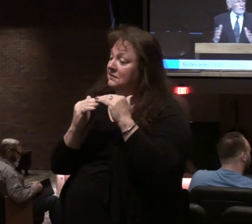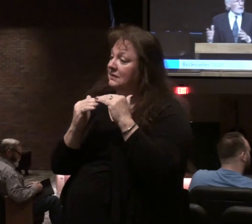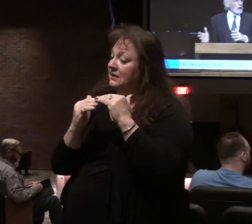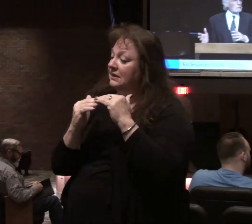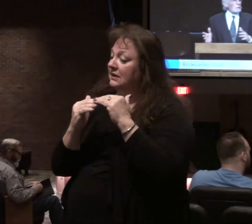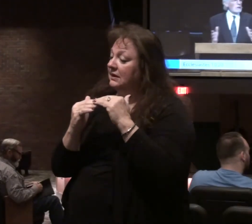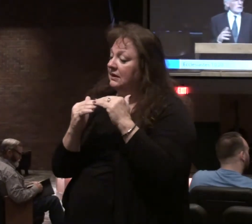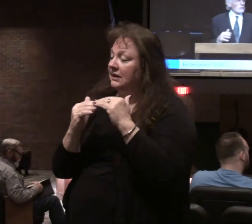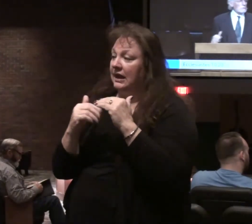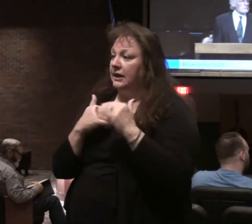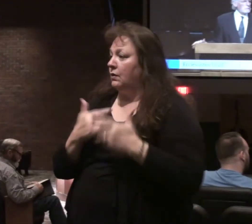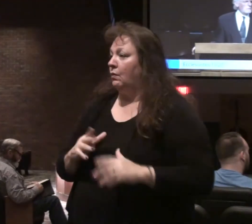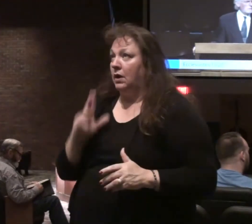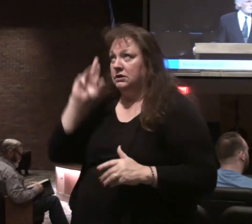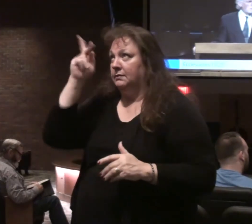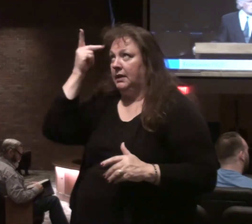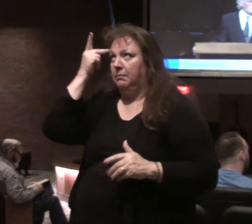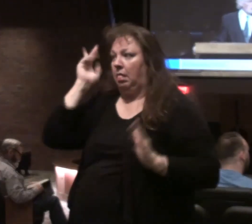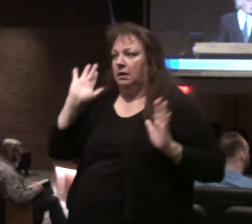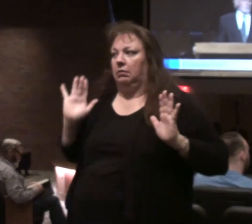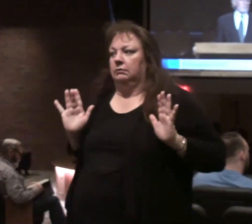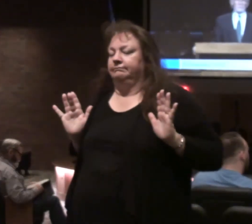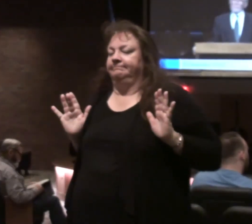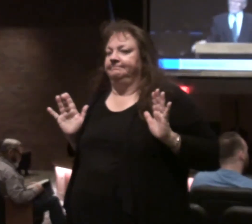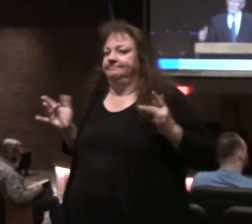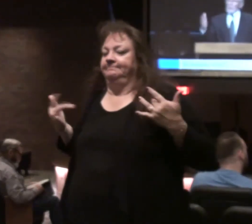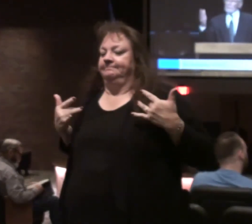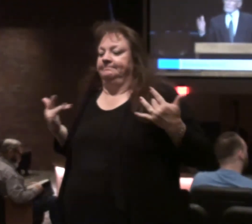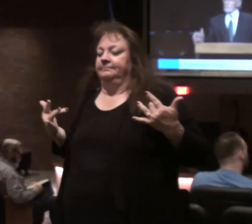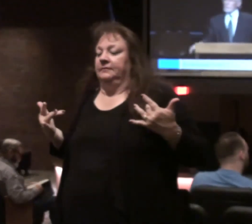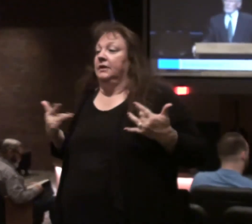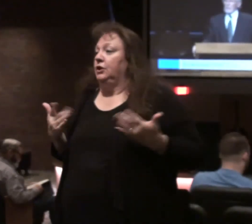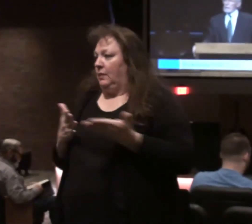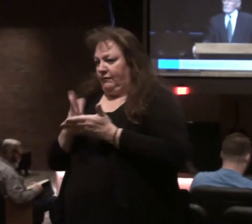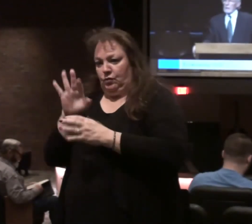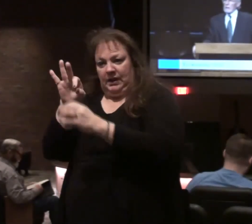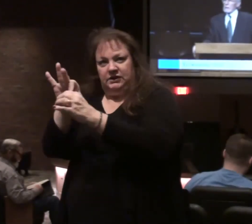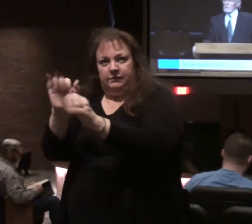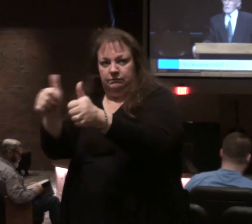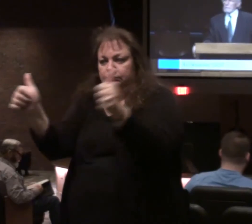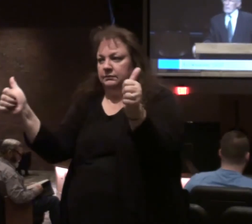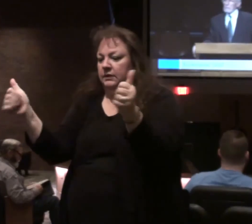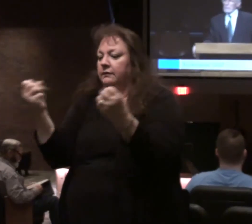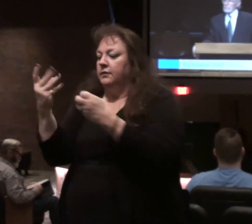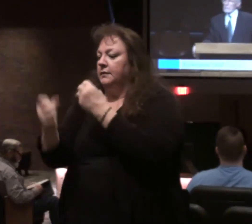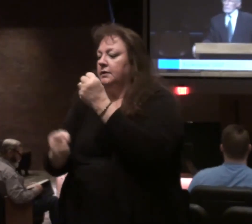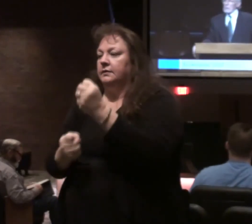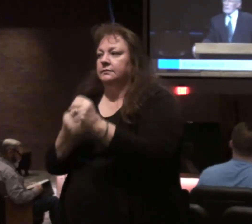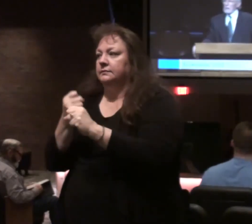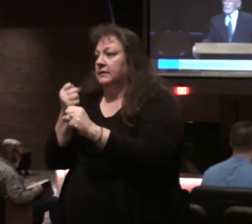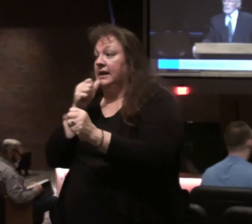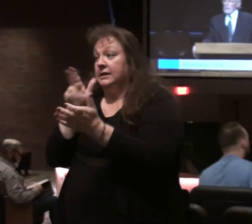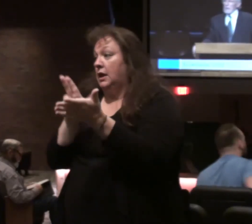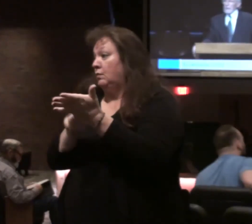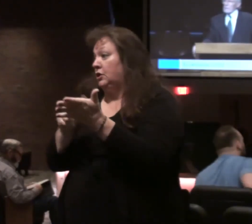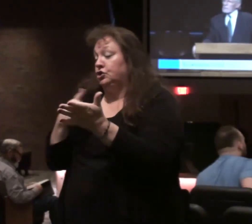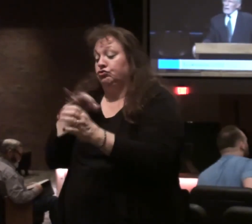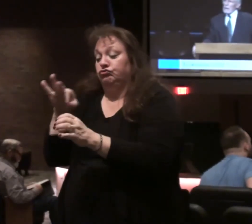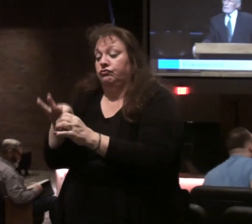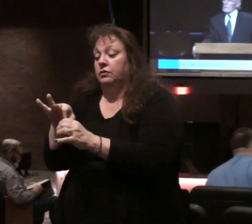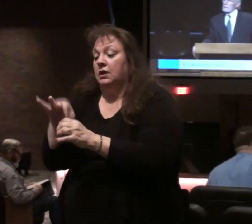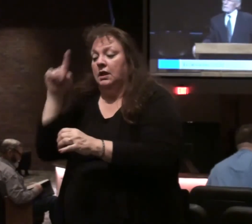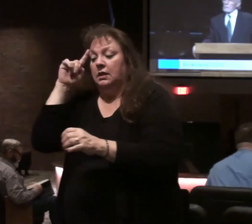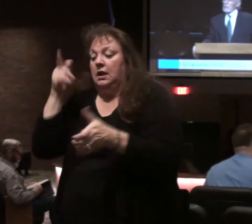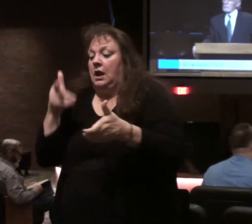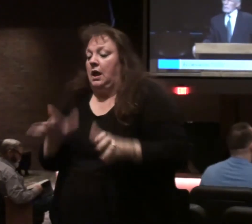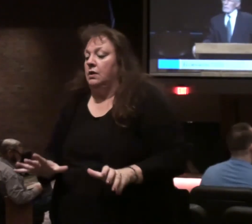I want to be not political. Now, you'll have the right to vote, that's fine. For many years, I was not registered. I always thought